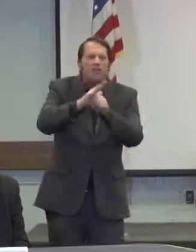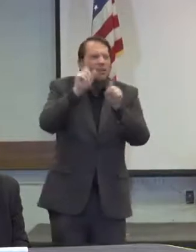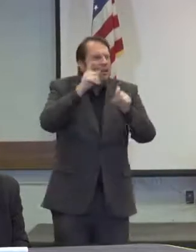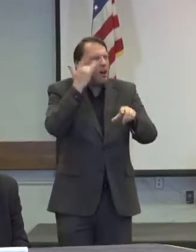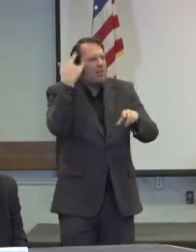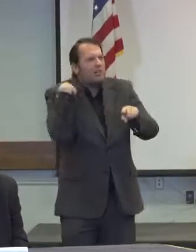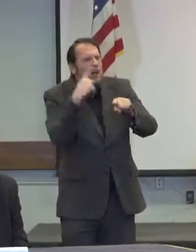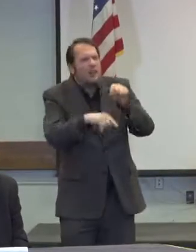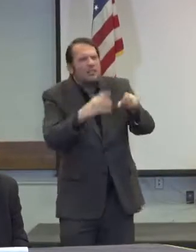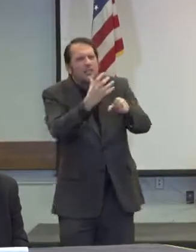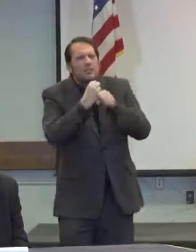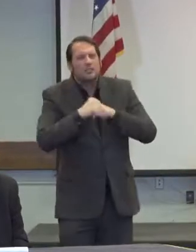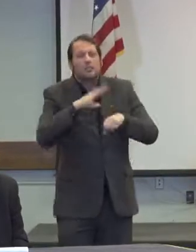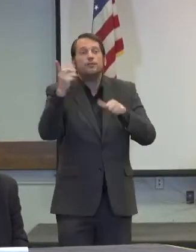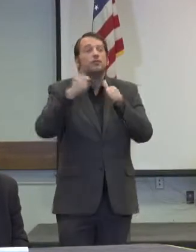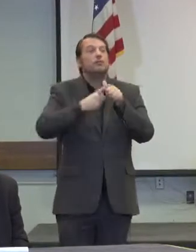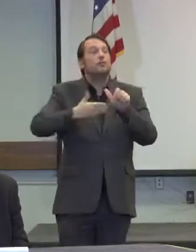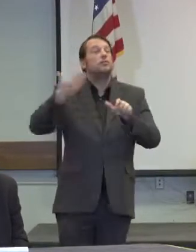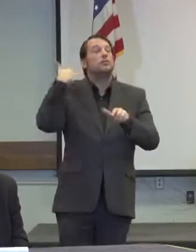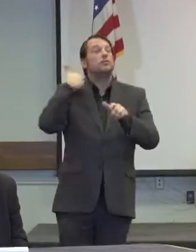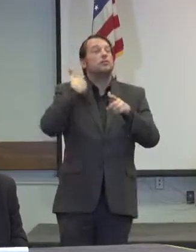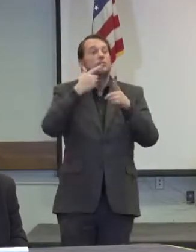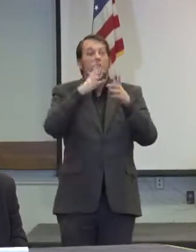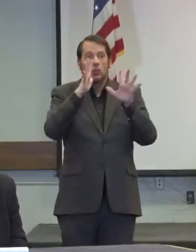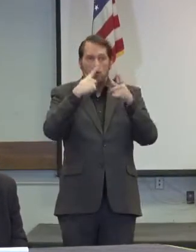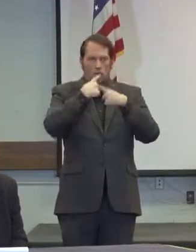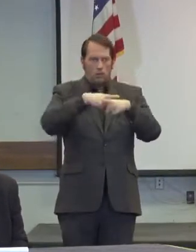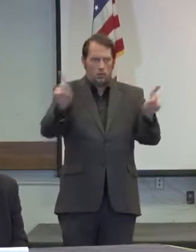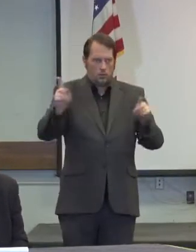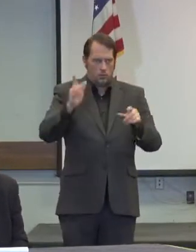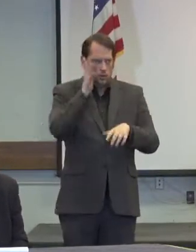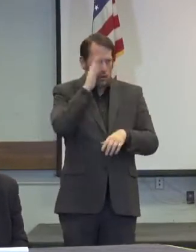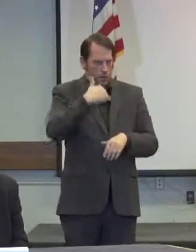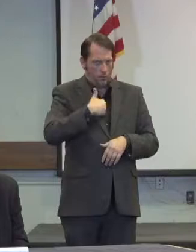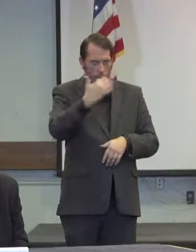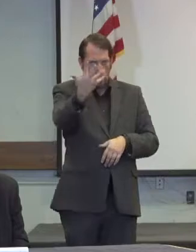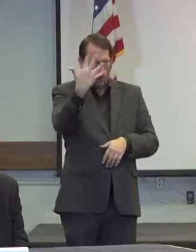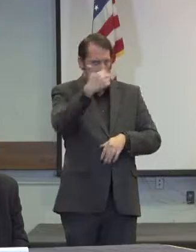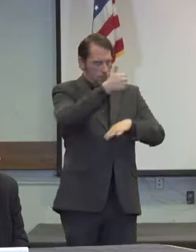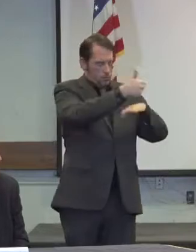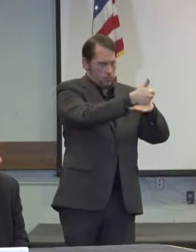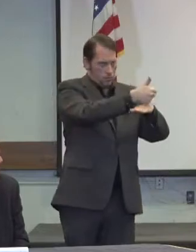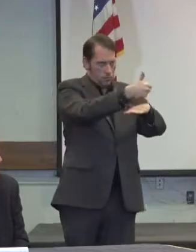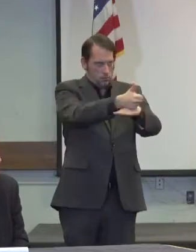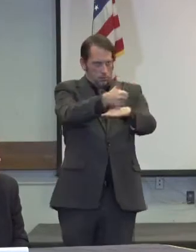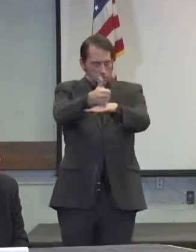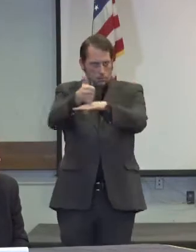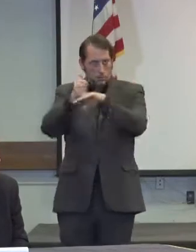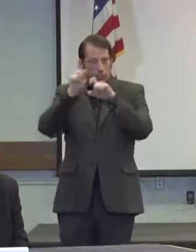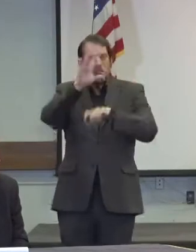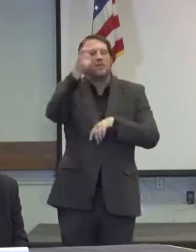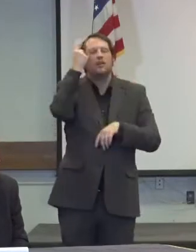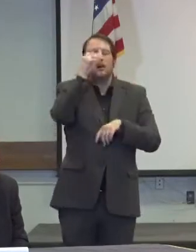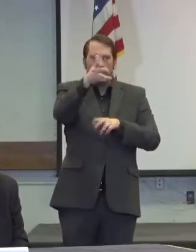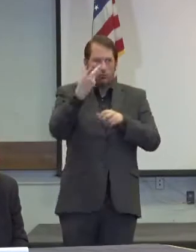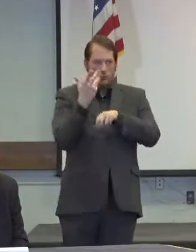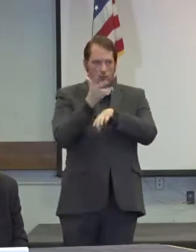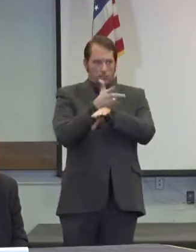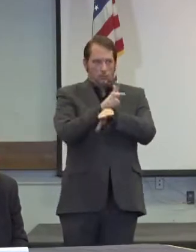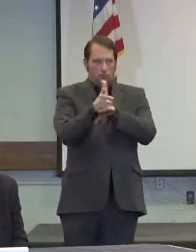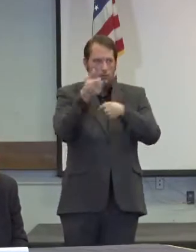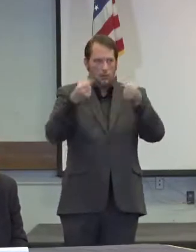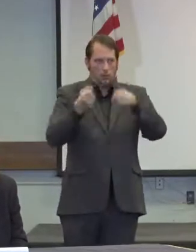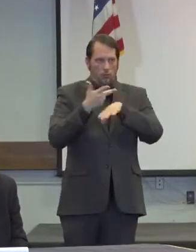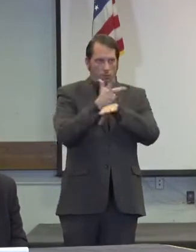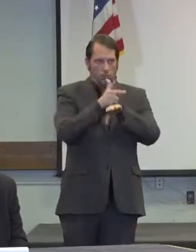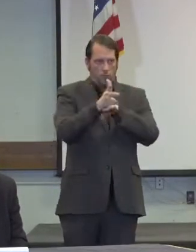five testing sites and using the vehicle emission stations, there was a long delay before they did anything. And so